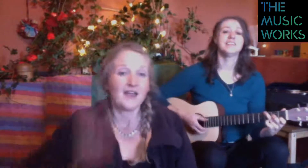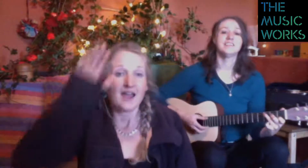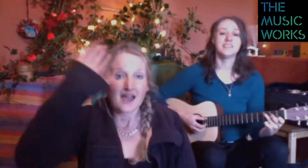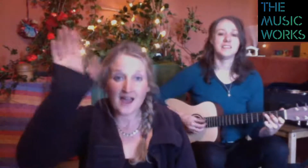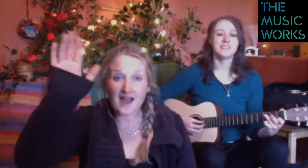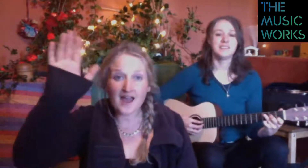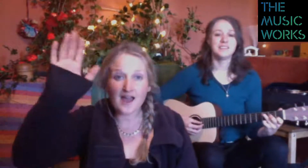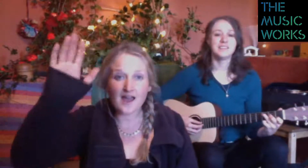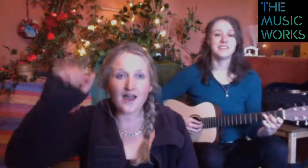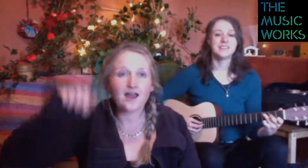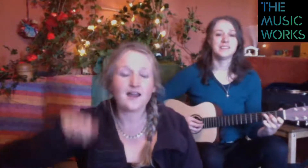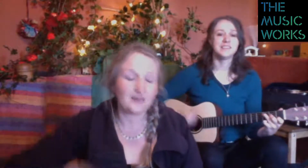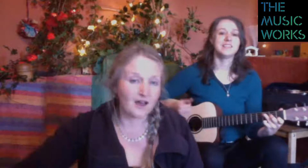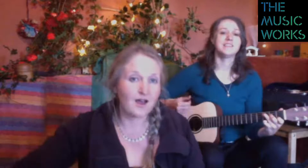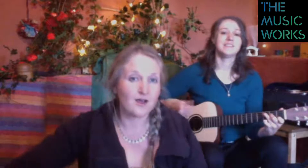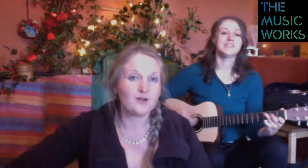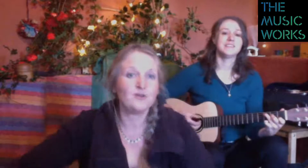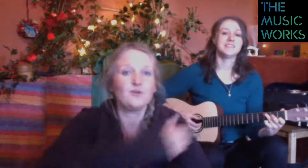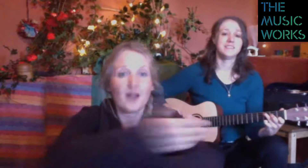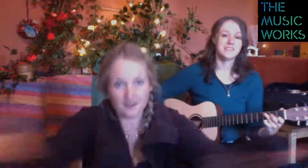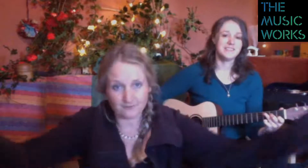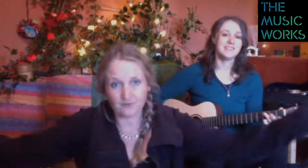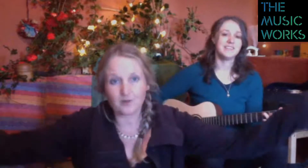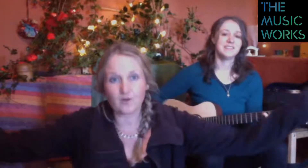Okay. Hello, everyone.